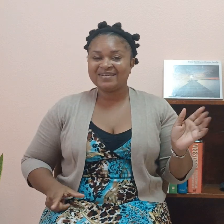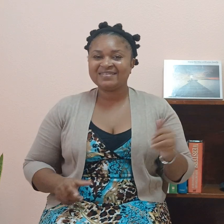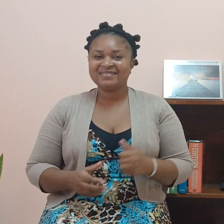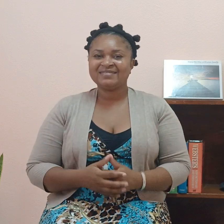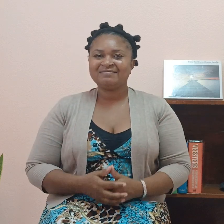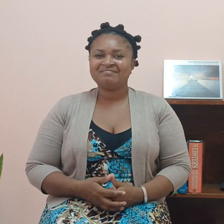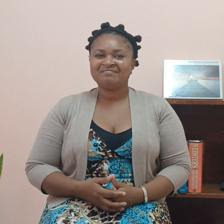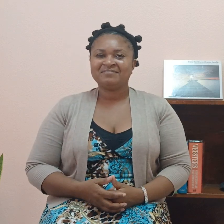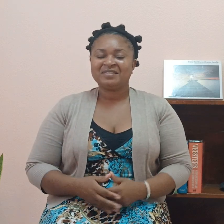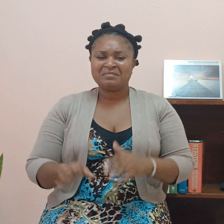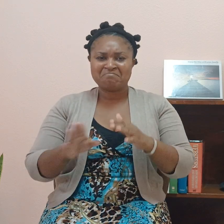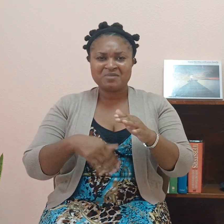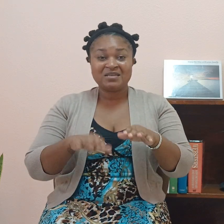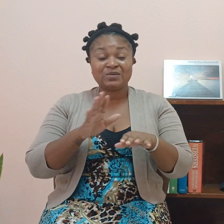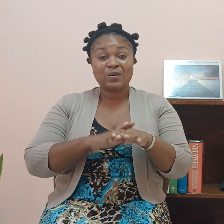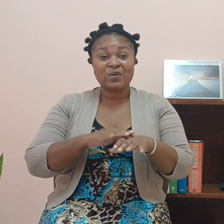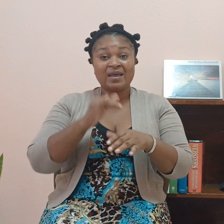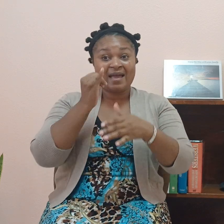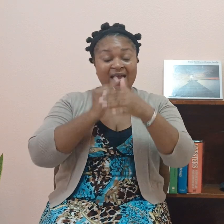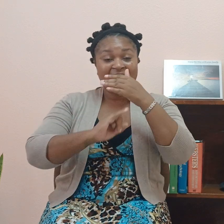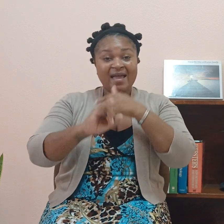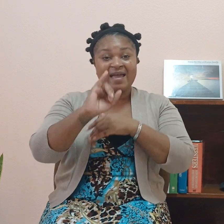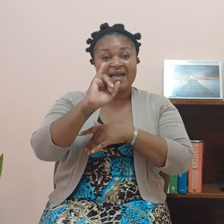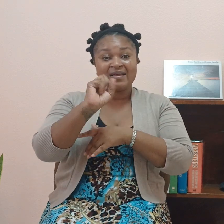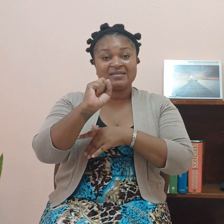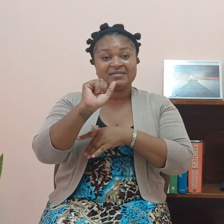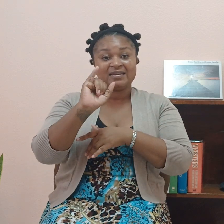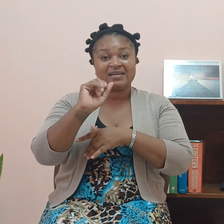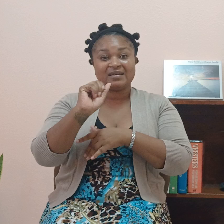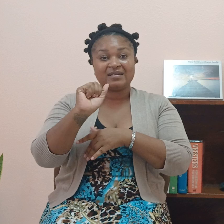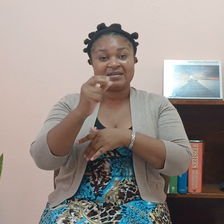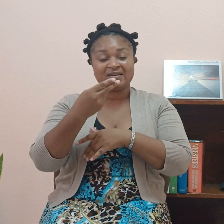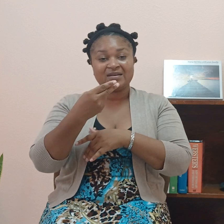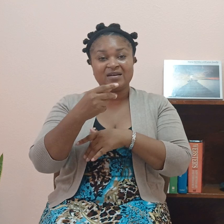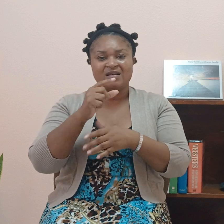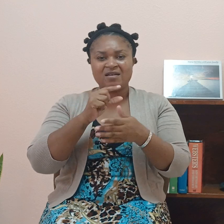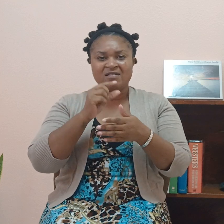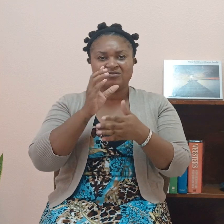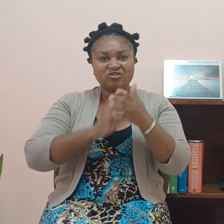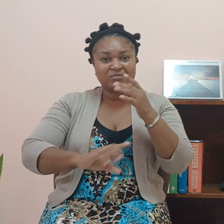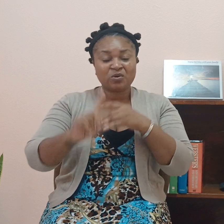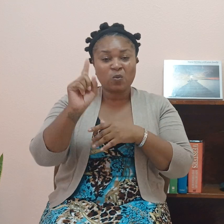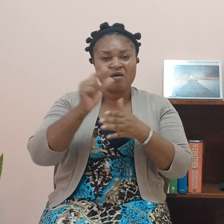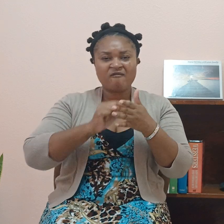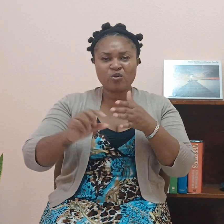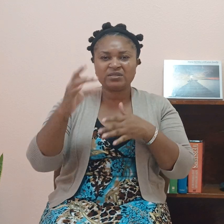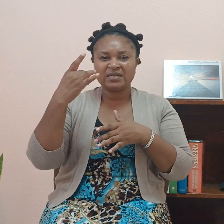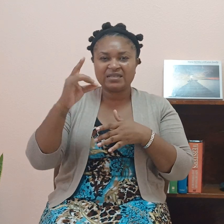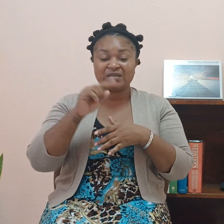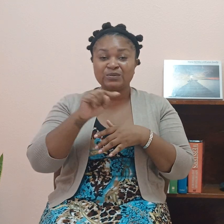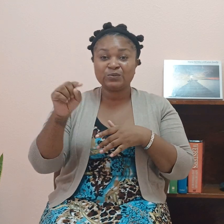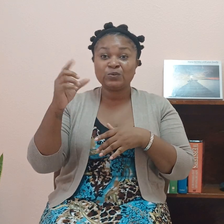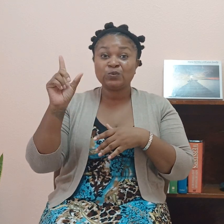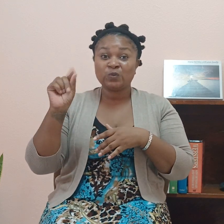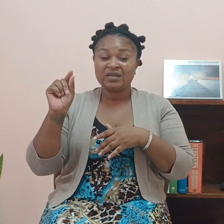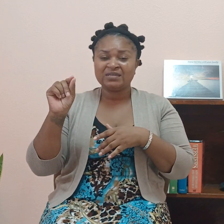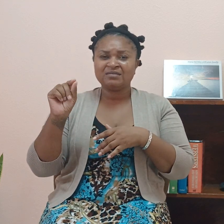This is based on Isaiah 1, verses 18 to 20. It's an original song by